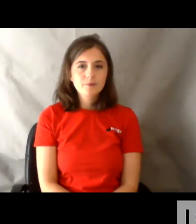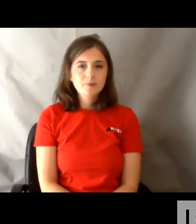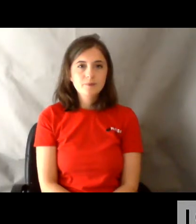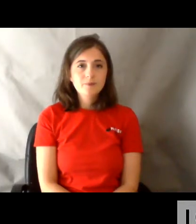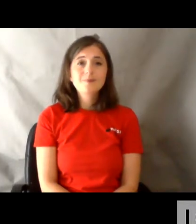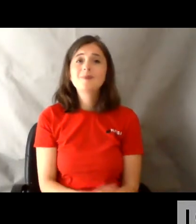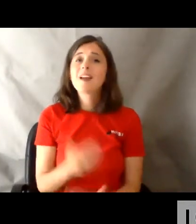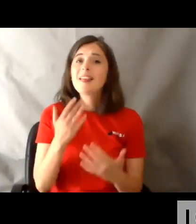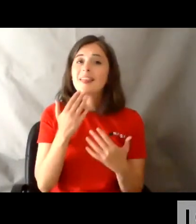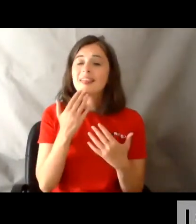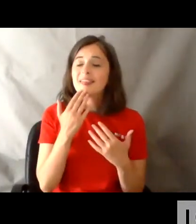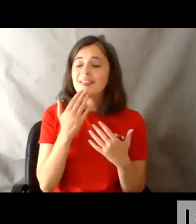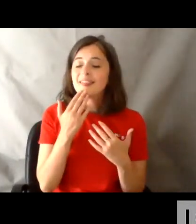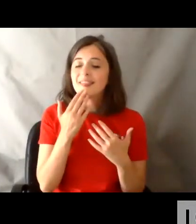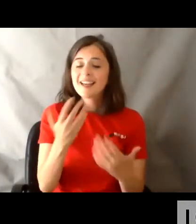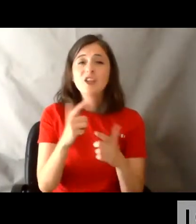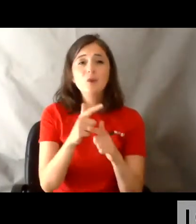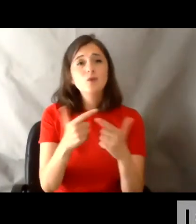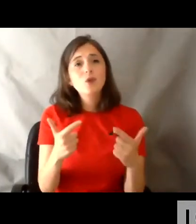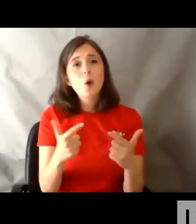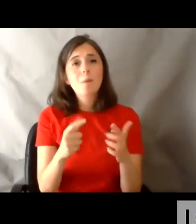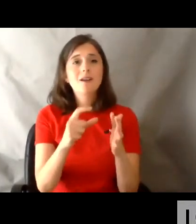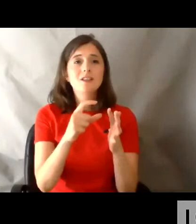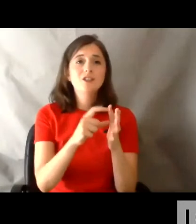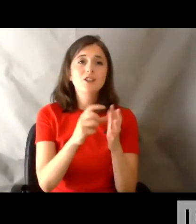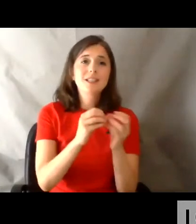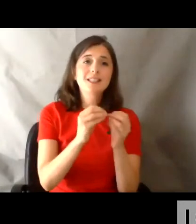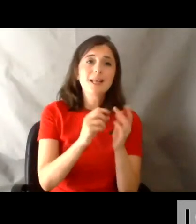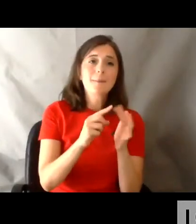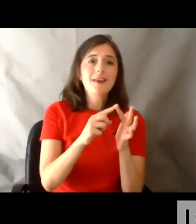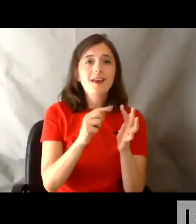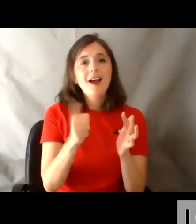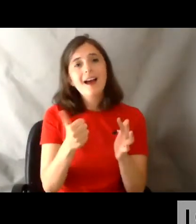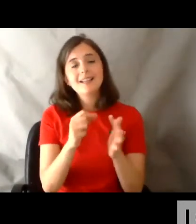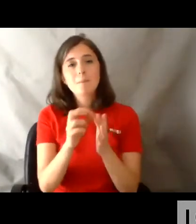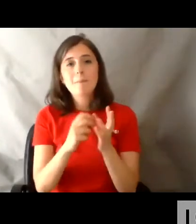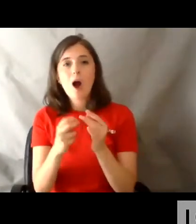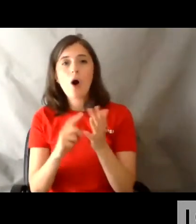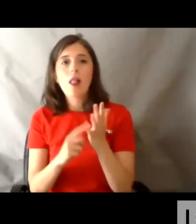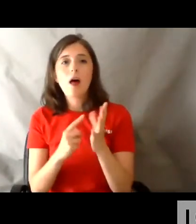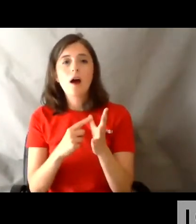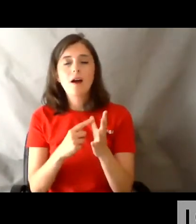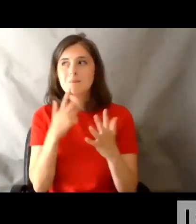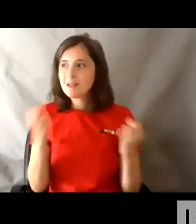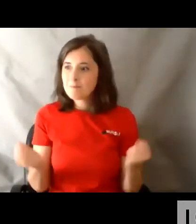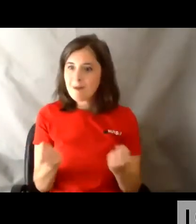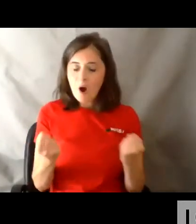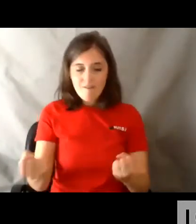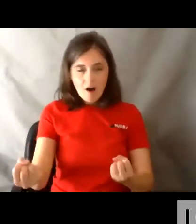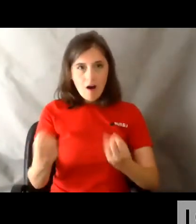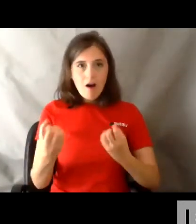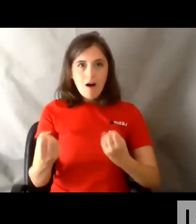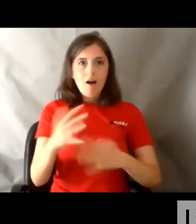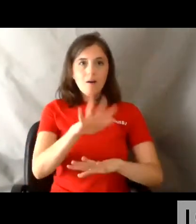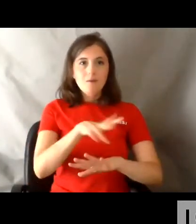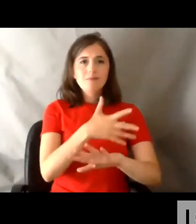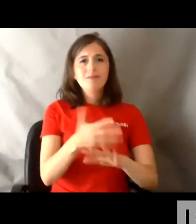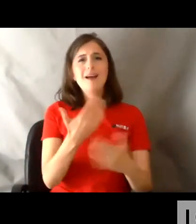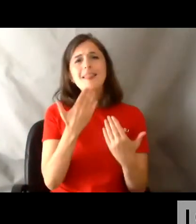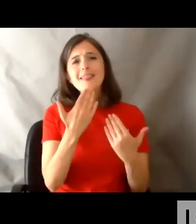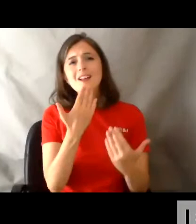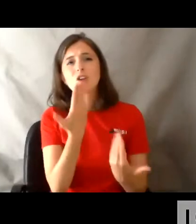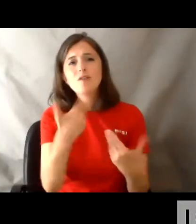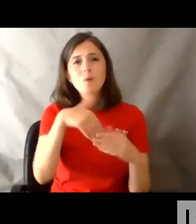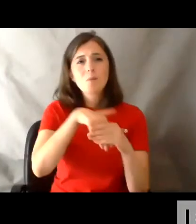Thanks so much to Debbie and Paula. It's been really powerful to hear your poetry, and we're so glad you could be part of our event